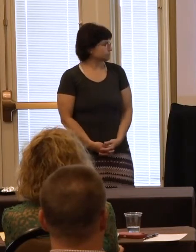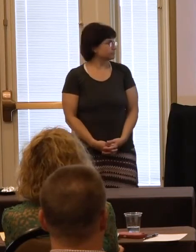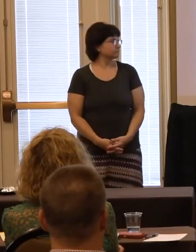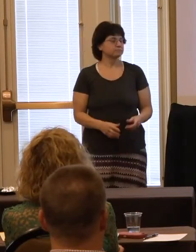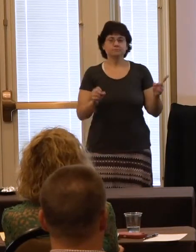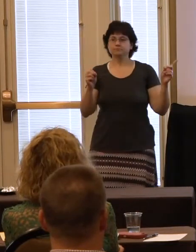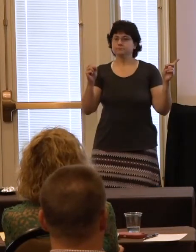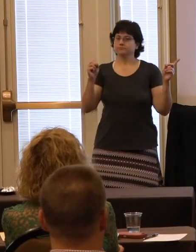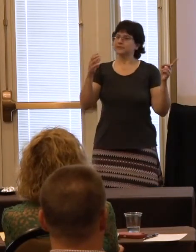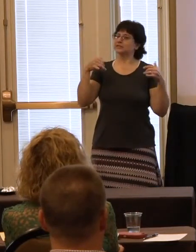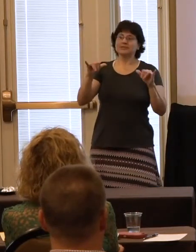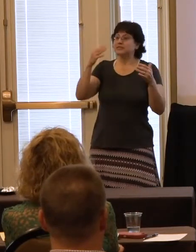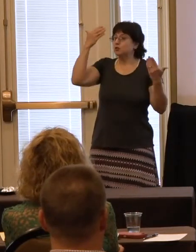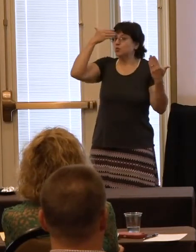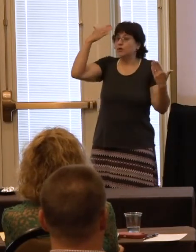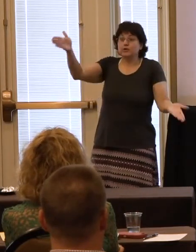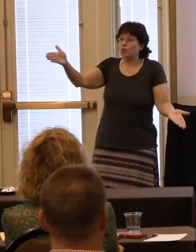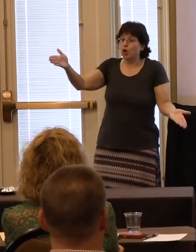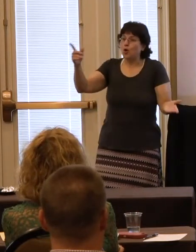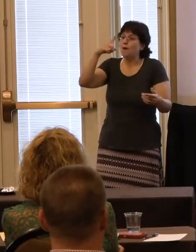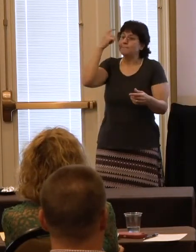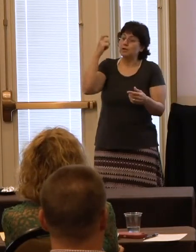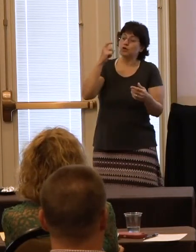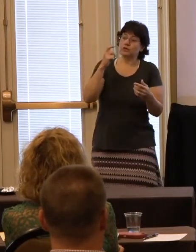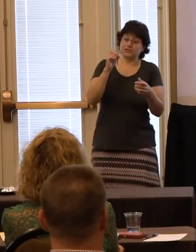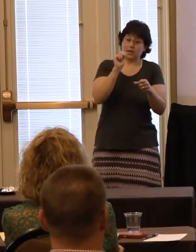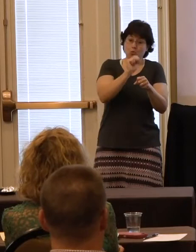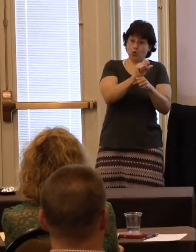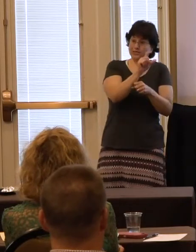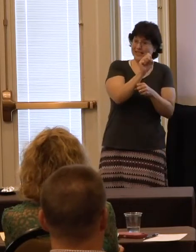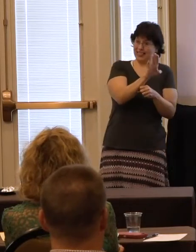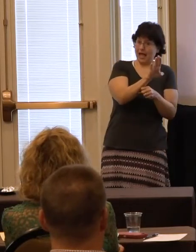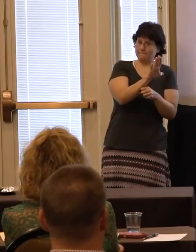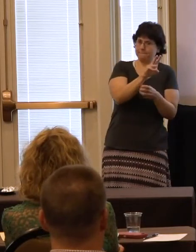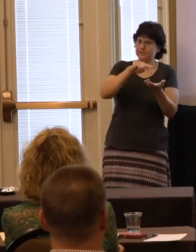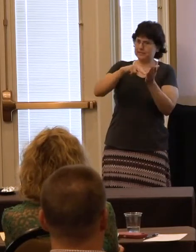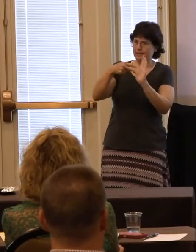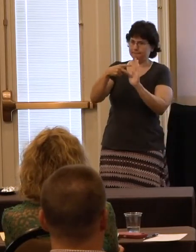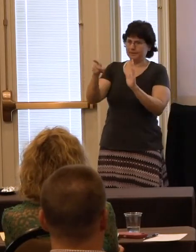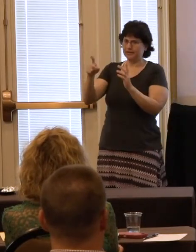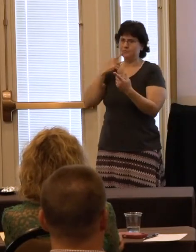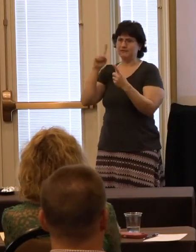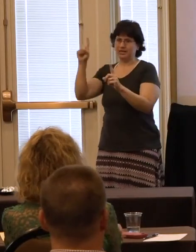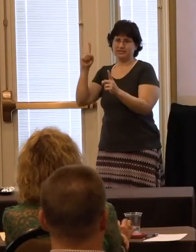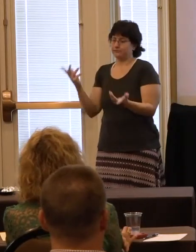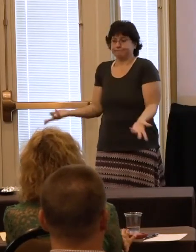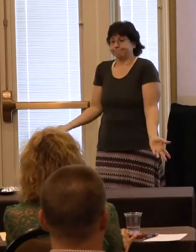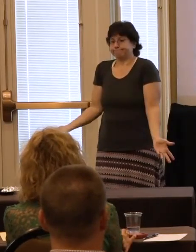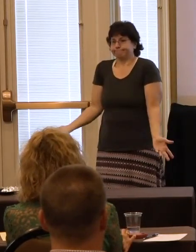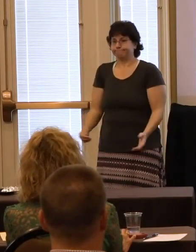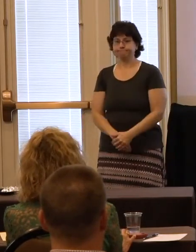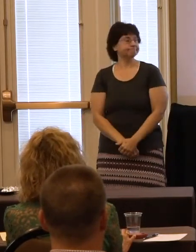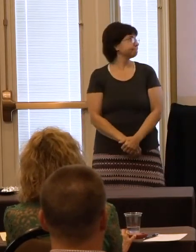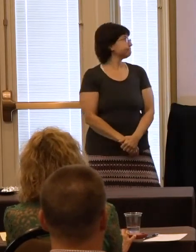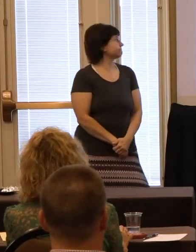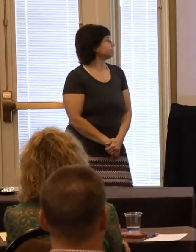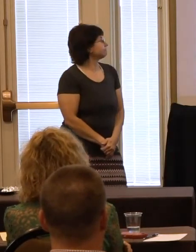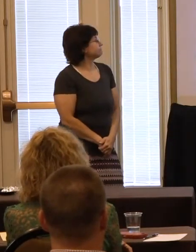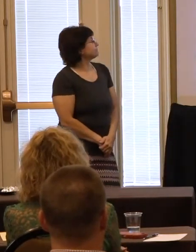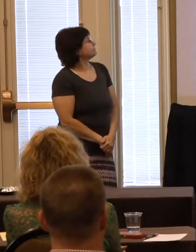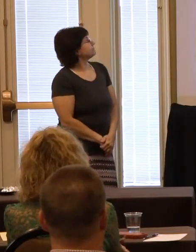pain. We still don't know, like just because it works in the lab doesn't mean this is actually clinically effective.